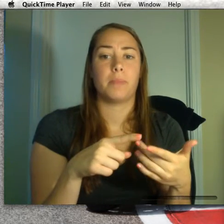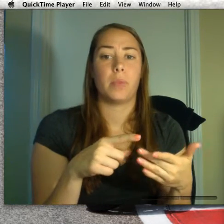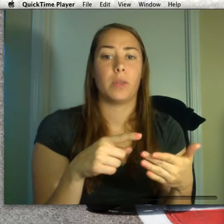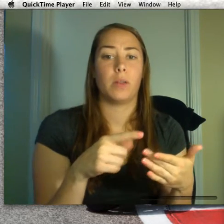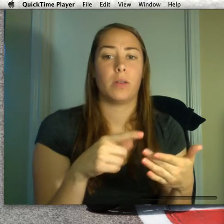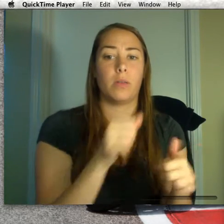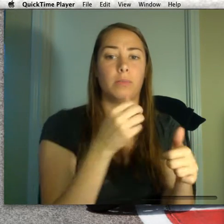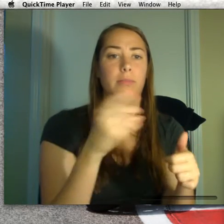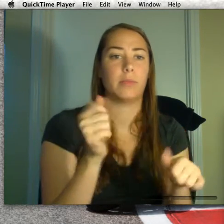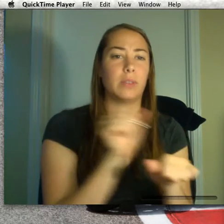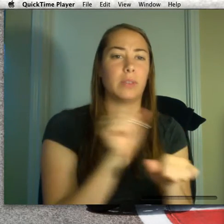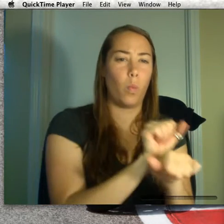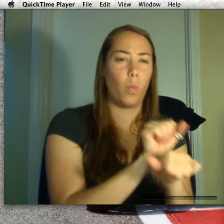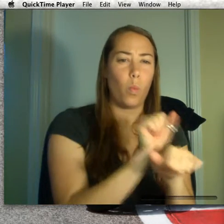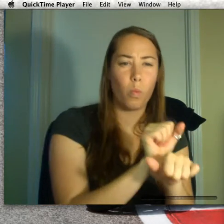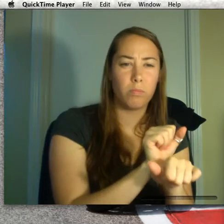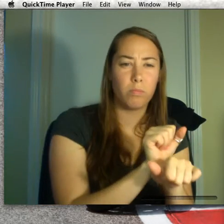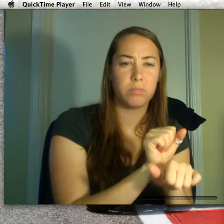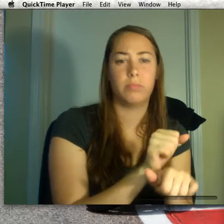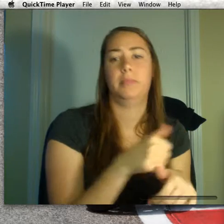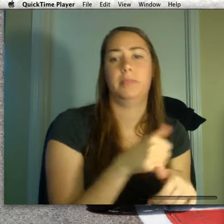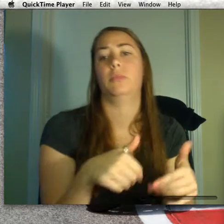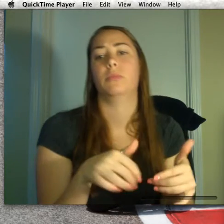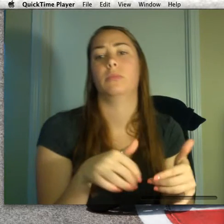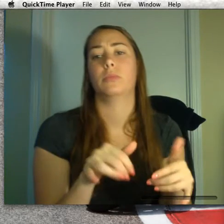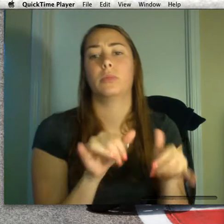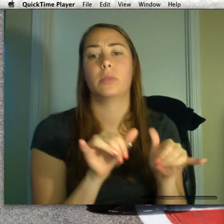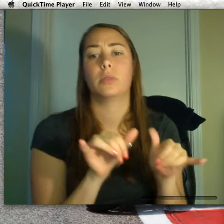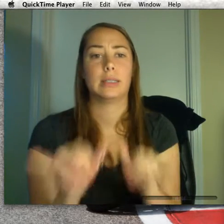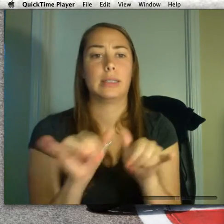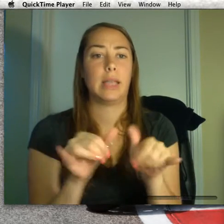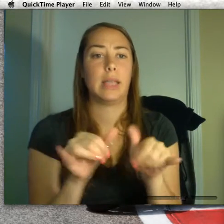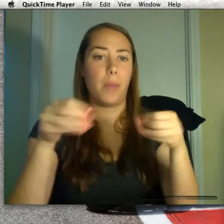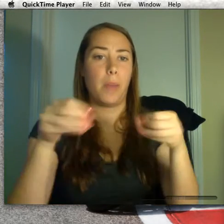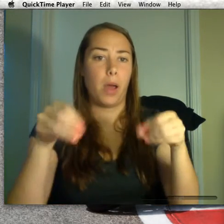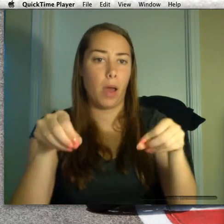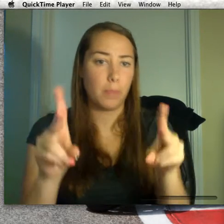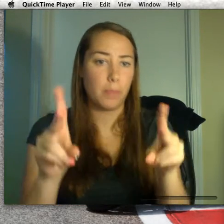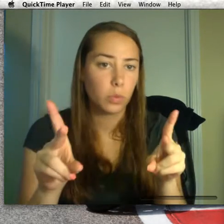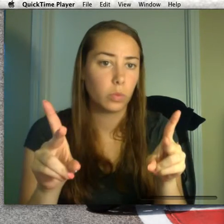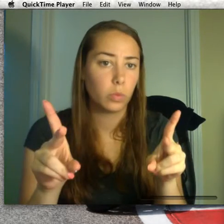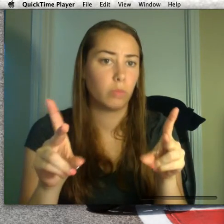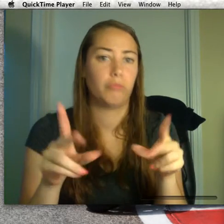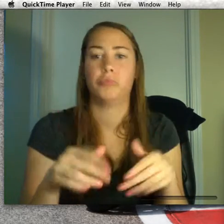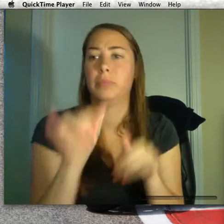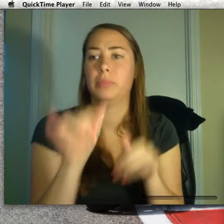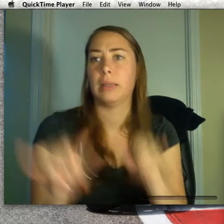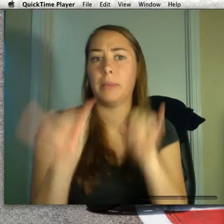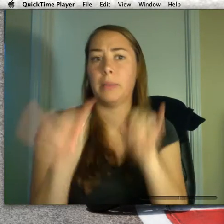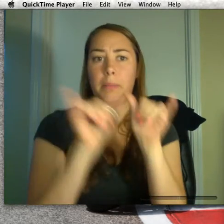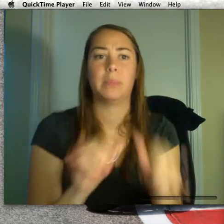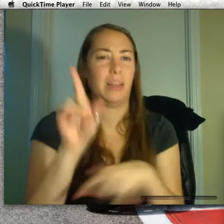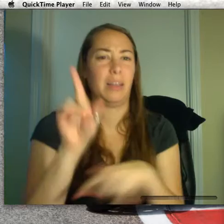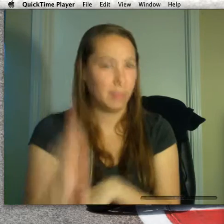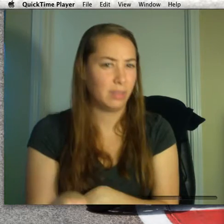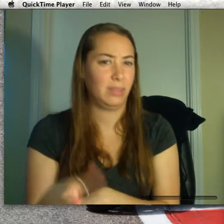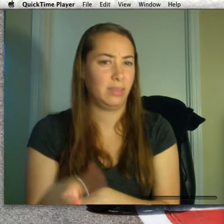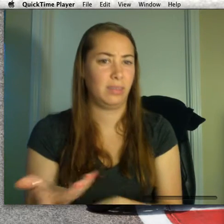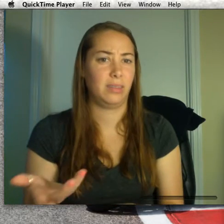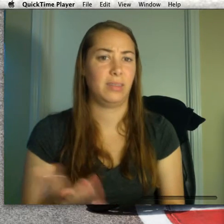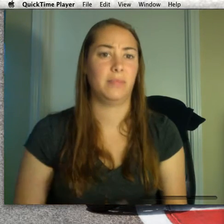west, and not north and south. I go in Appalachia, every